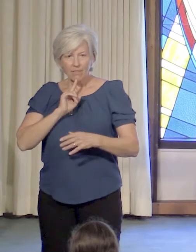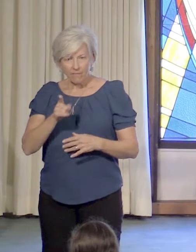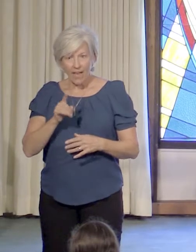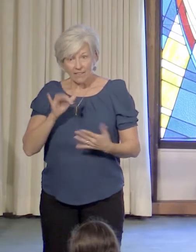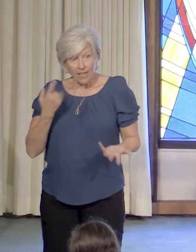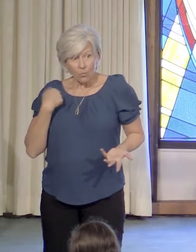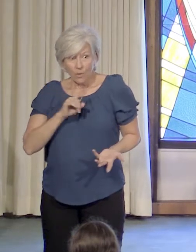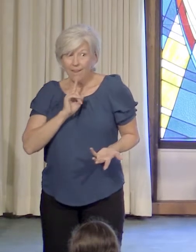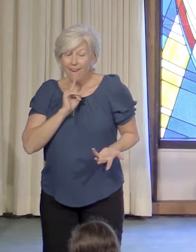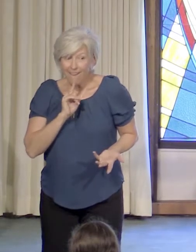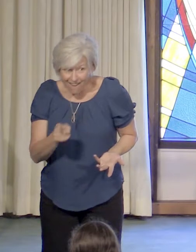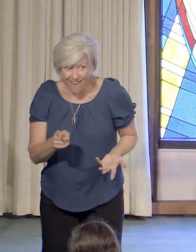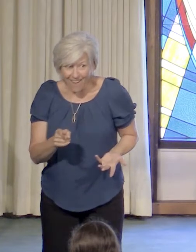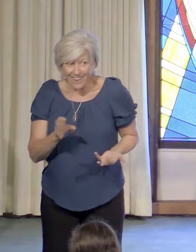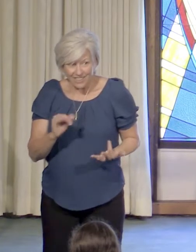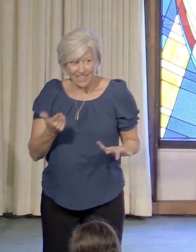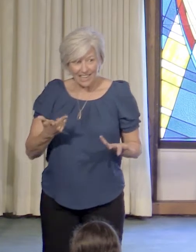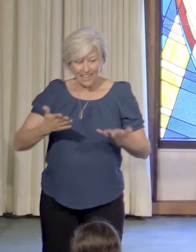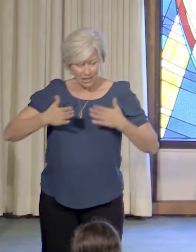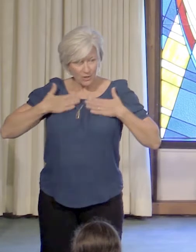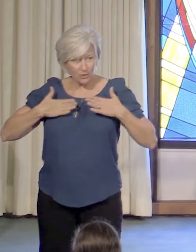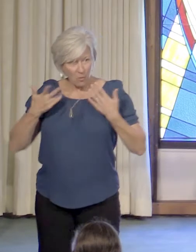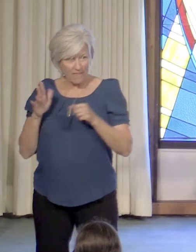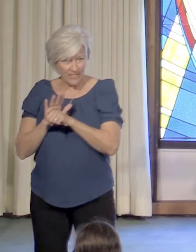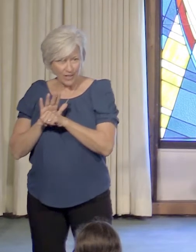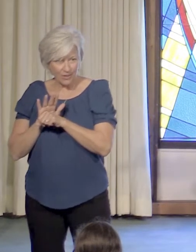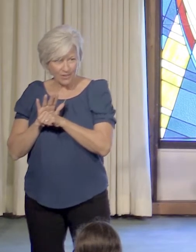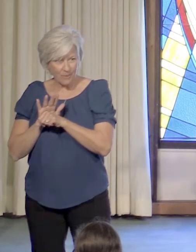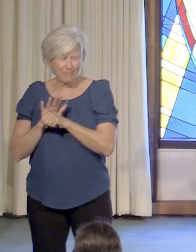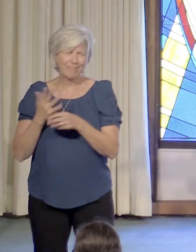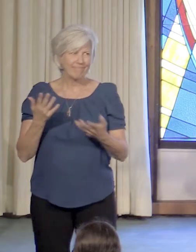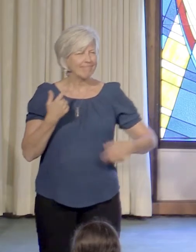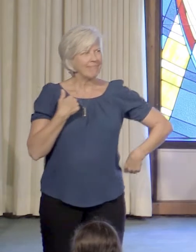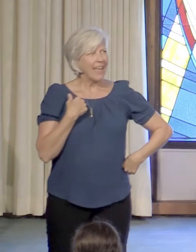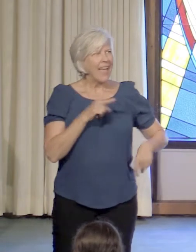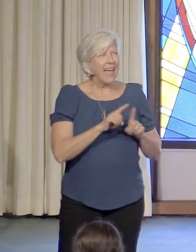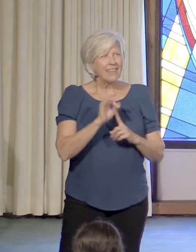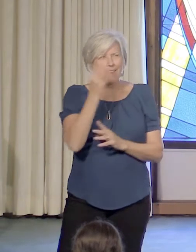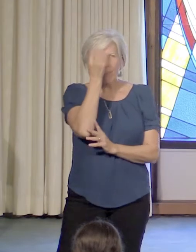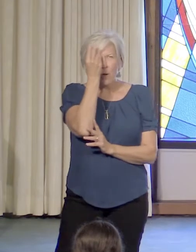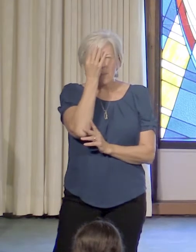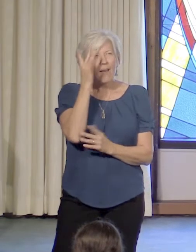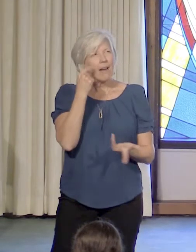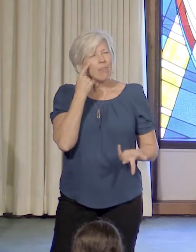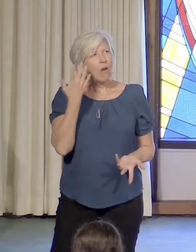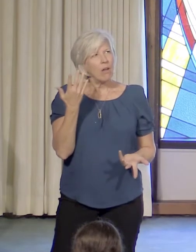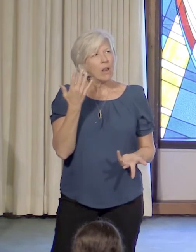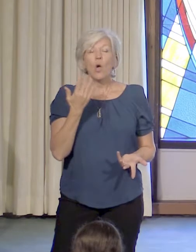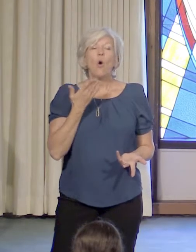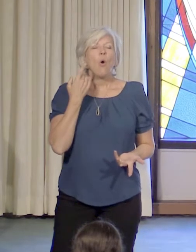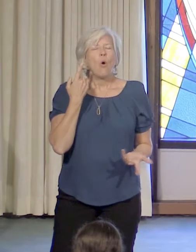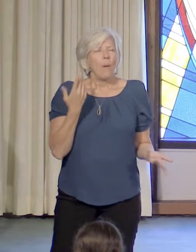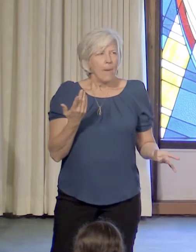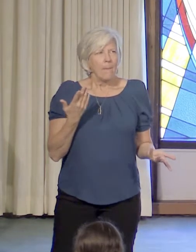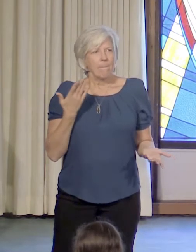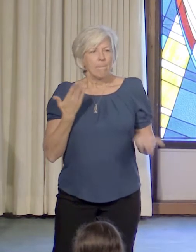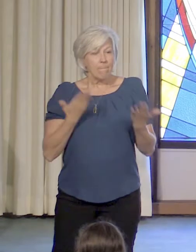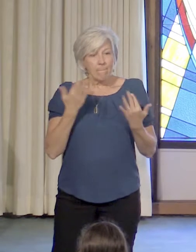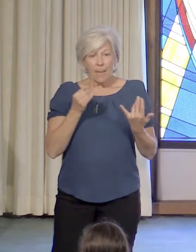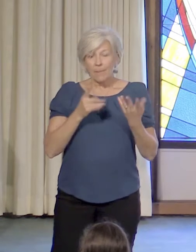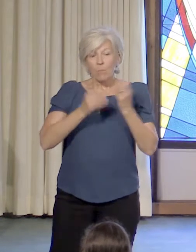are indeed joy-filled? Well, as I thought about it, I thought one of the things that we, if maybe the